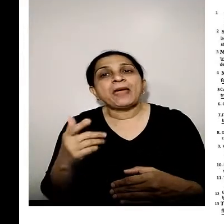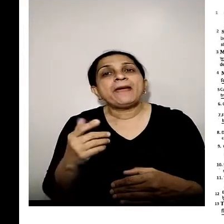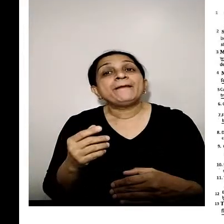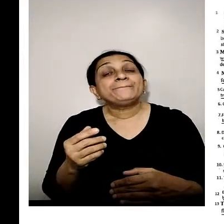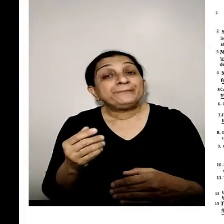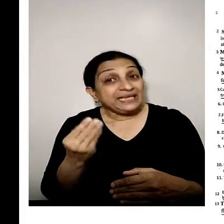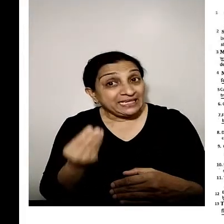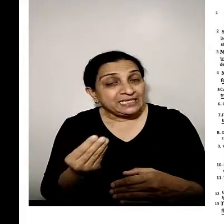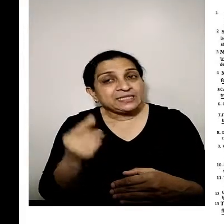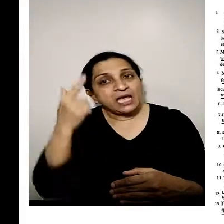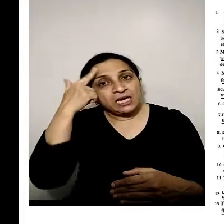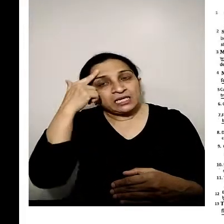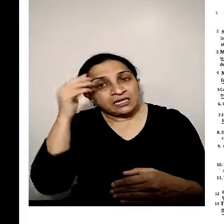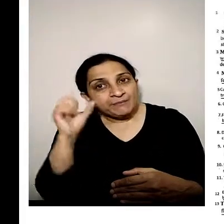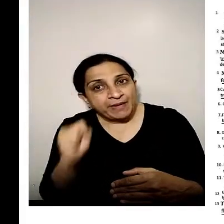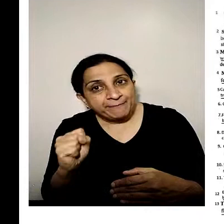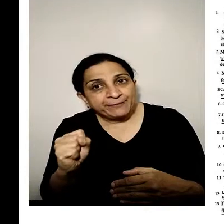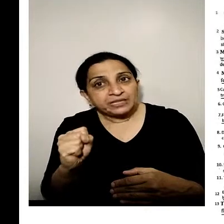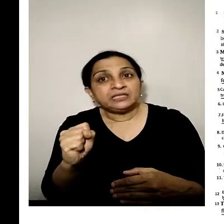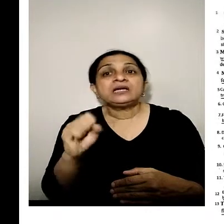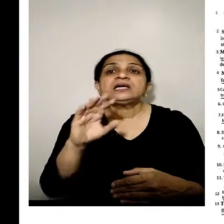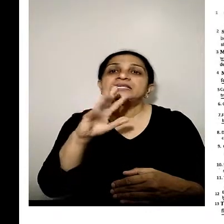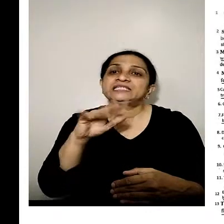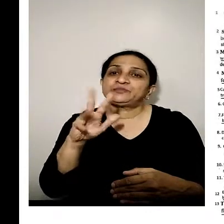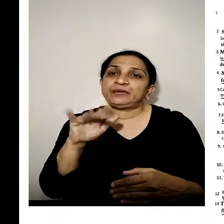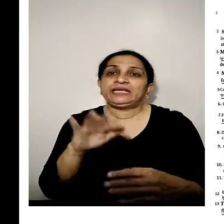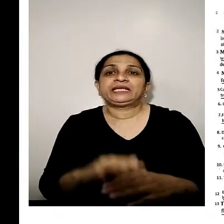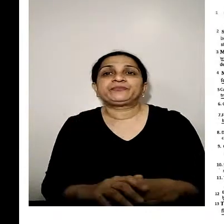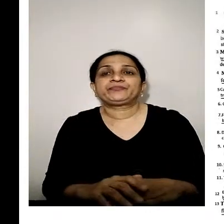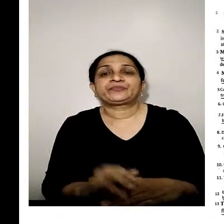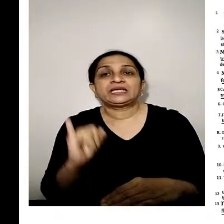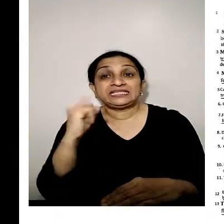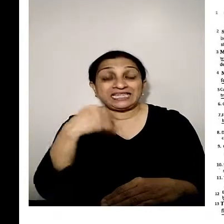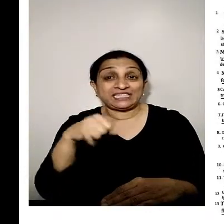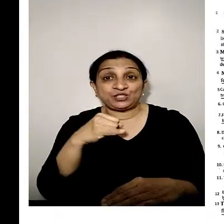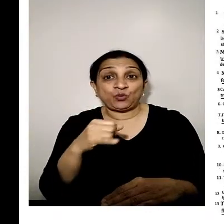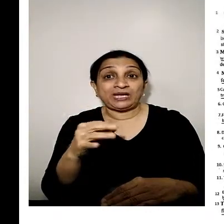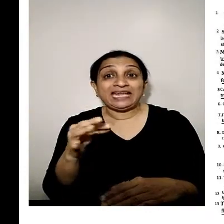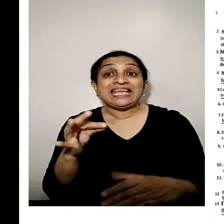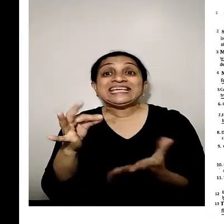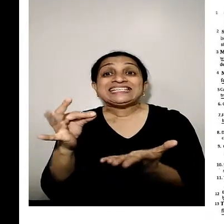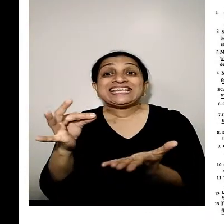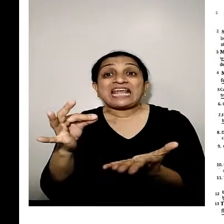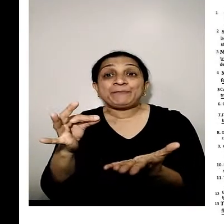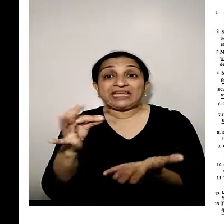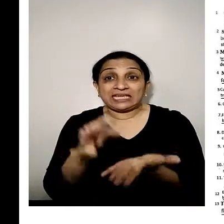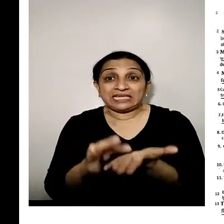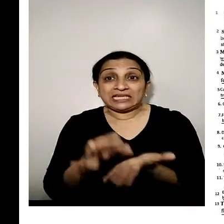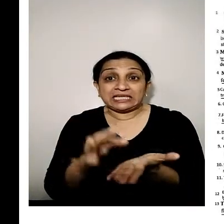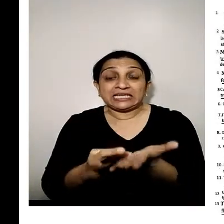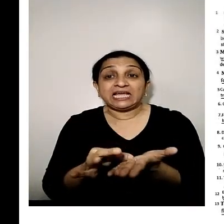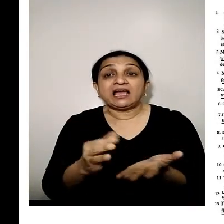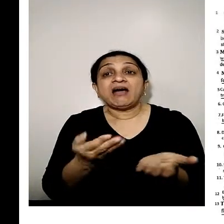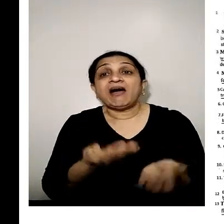transesterification. Please remember the spelling. Sixth one,